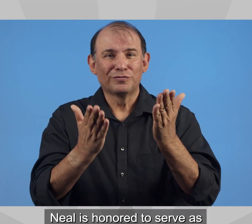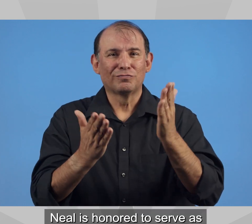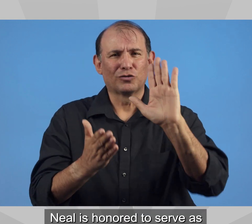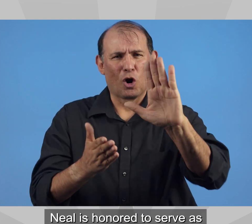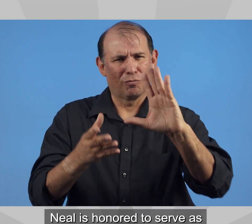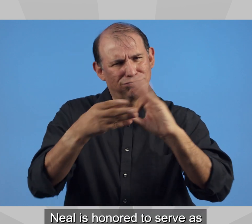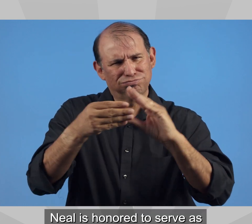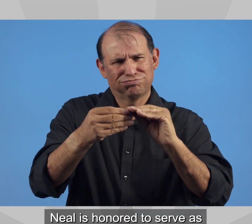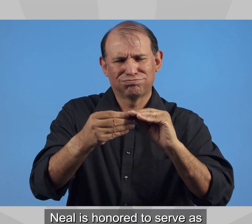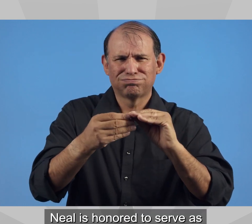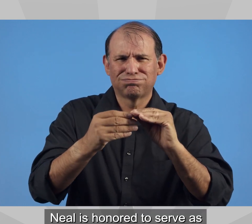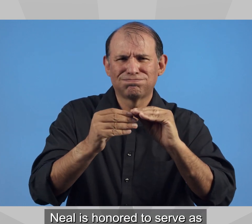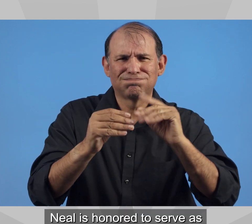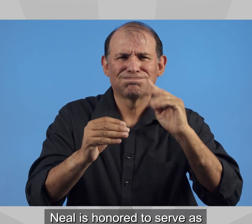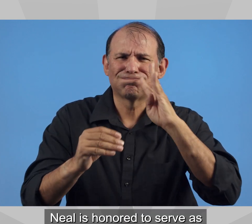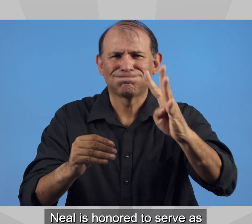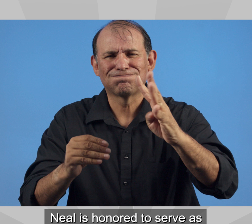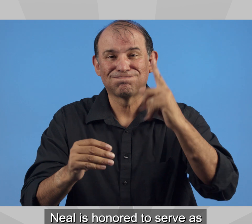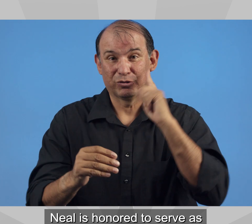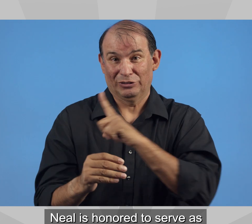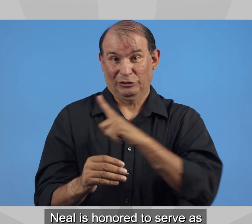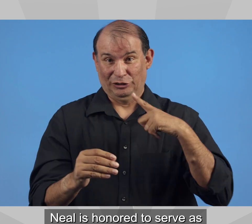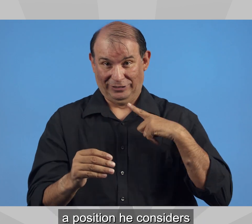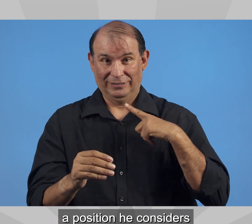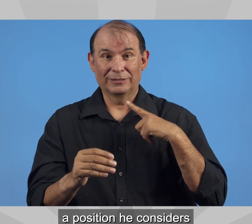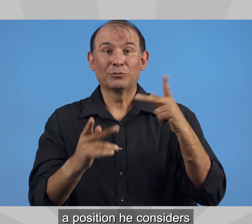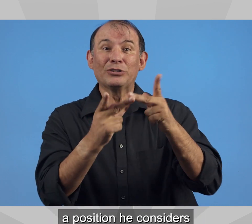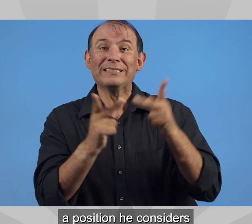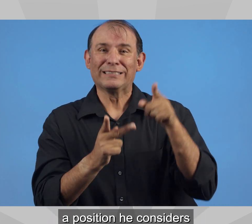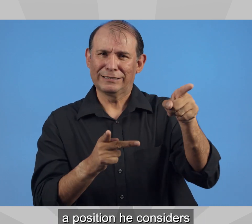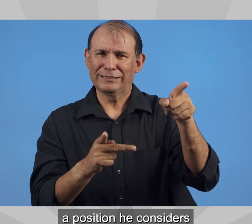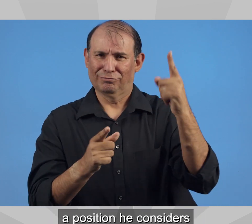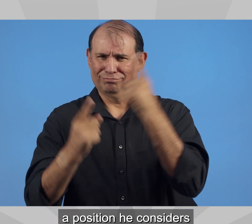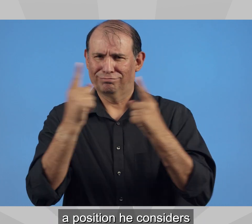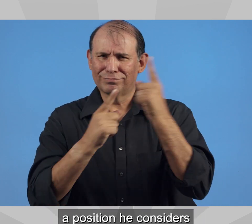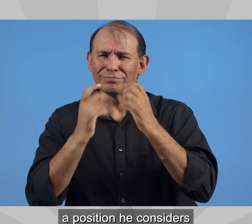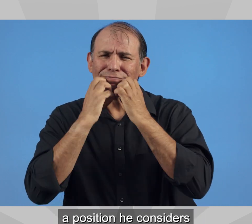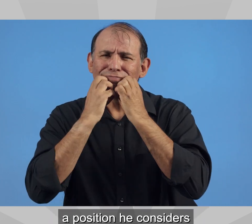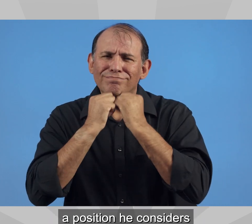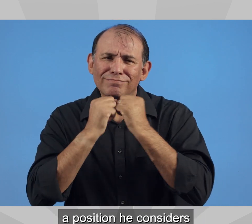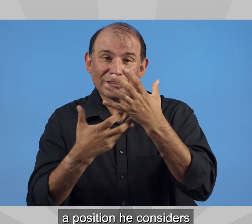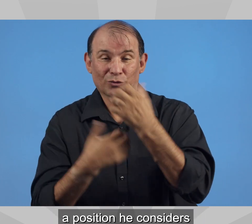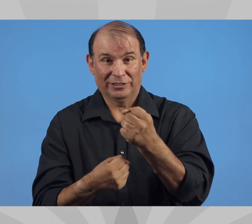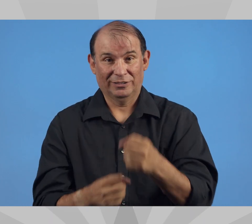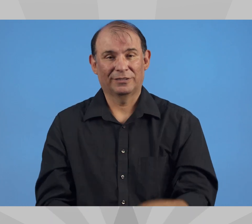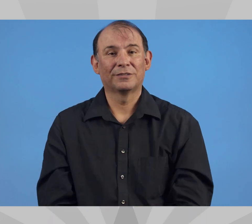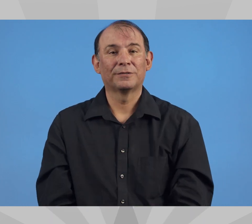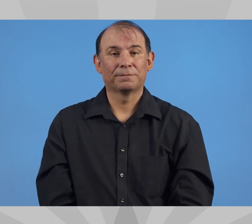Neal is honored to serve as your voice in the legislature, a position he considers to be a sacred